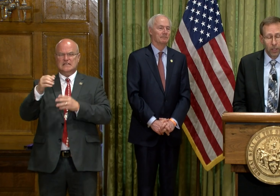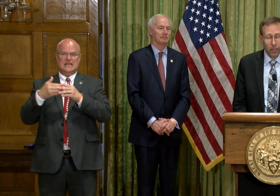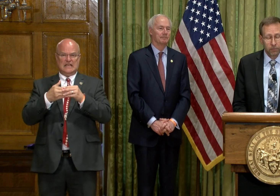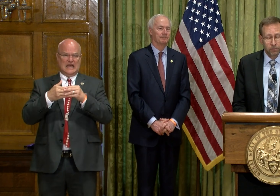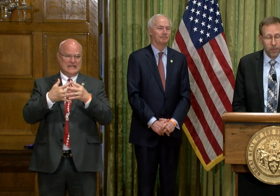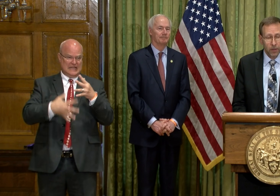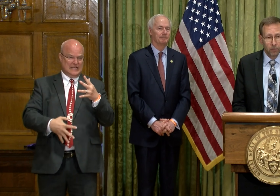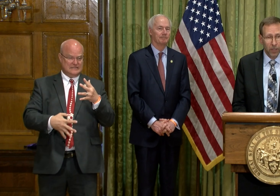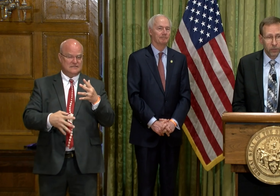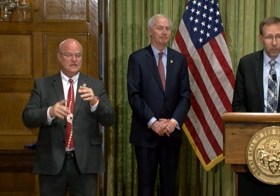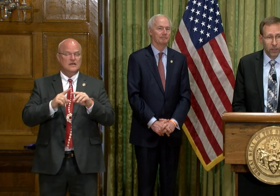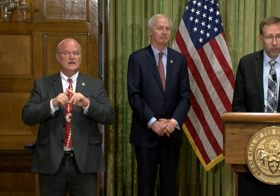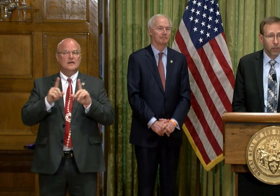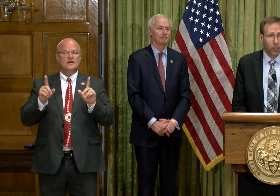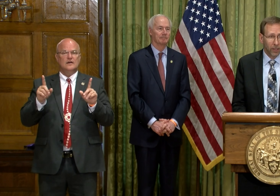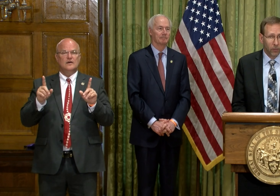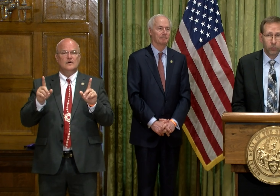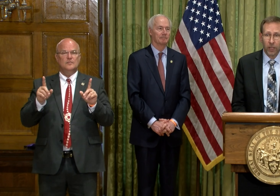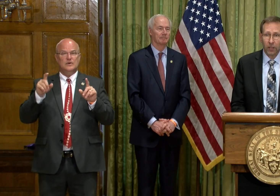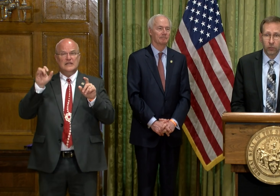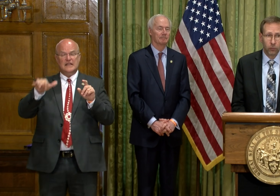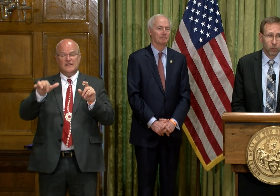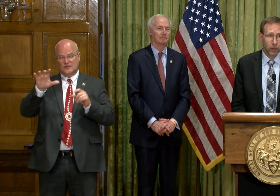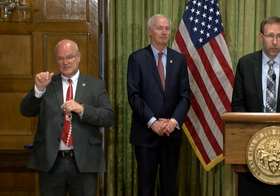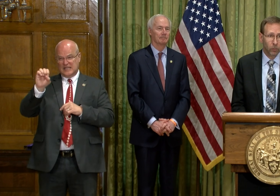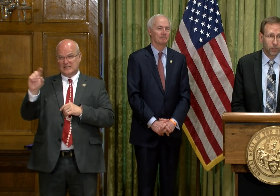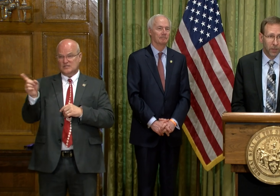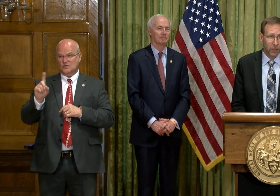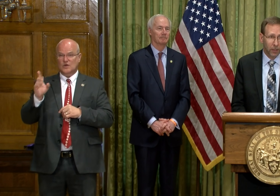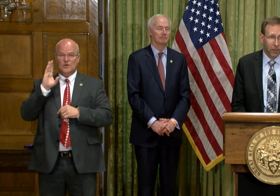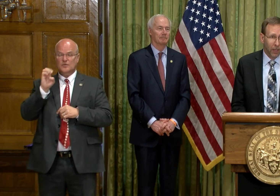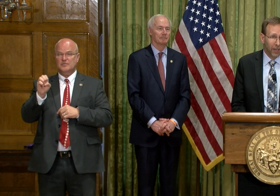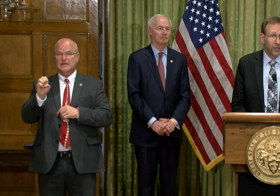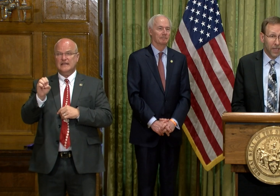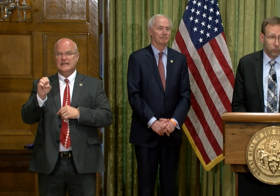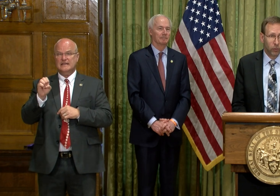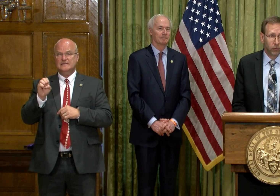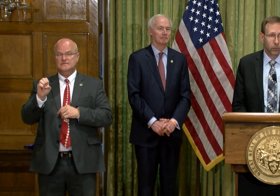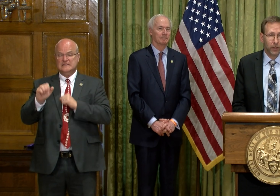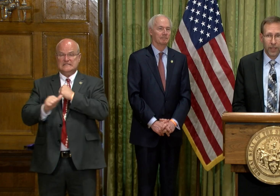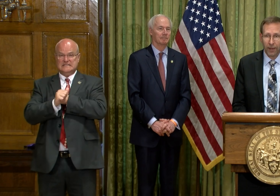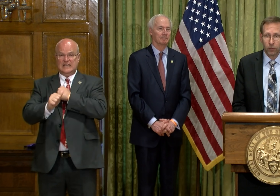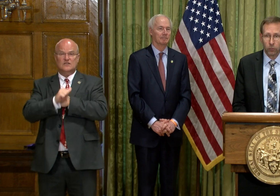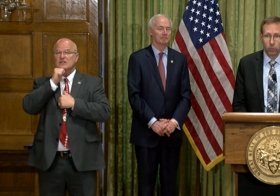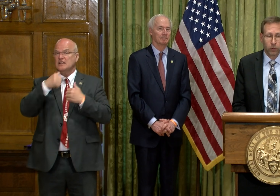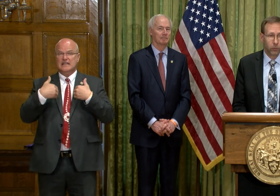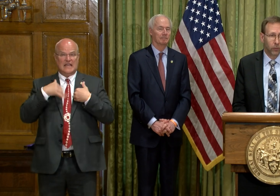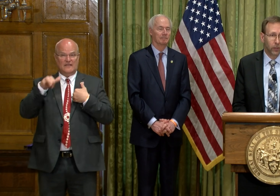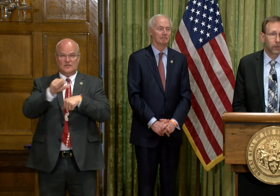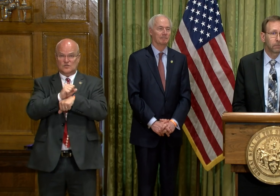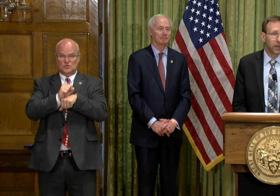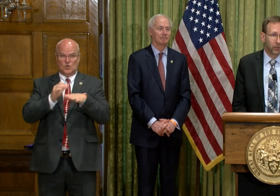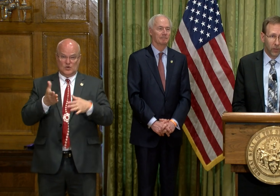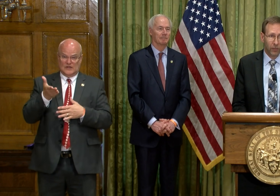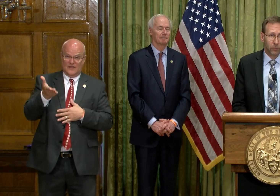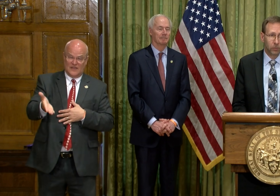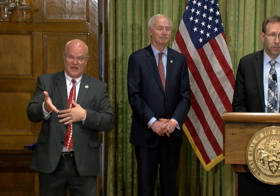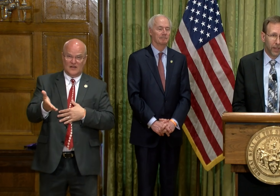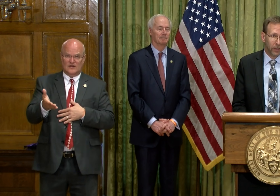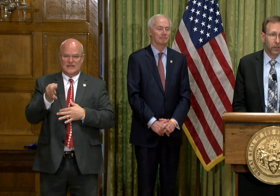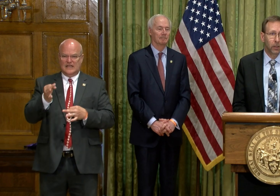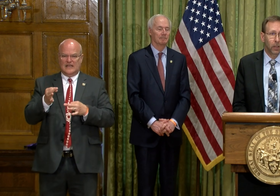that. But in those cases where it would be dangerous not to have those workers there, if